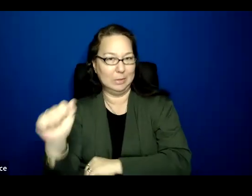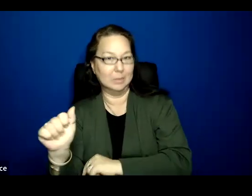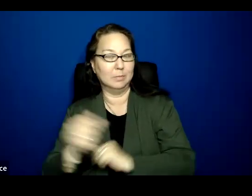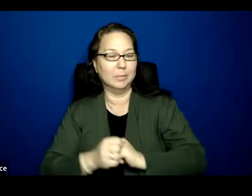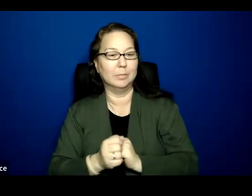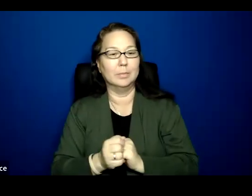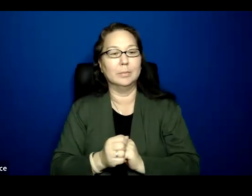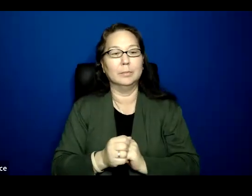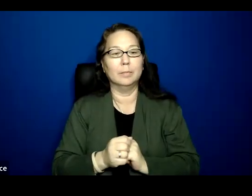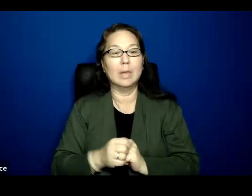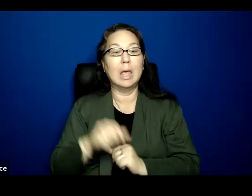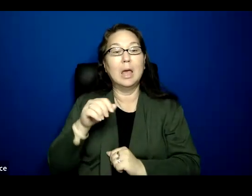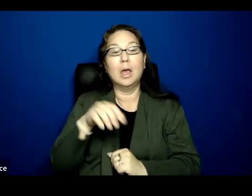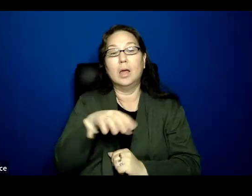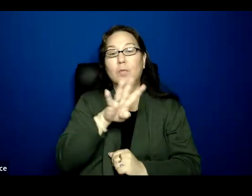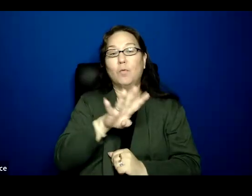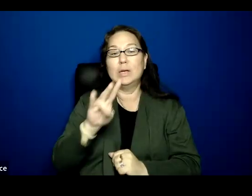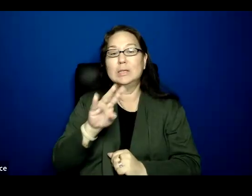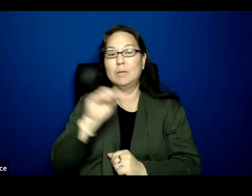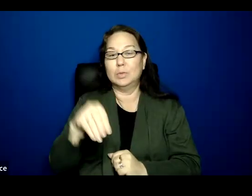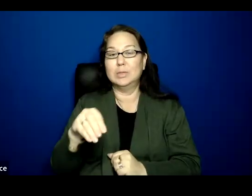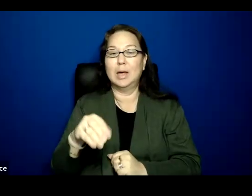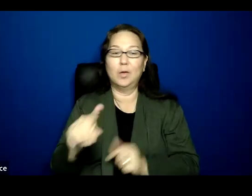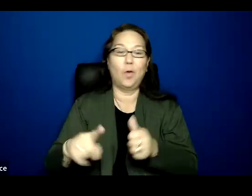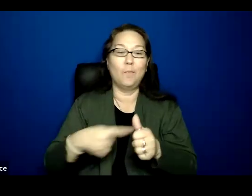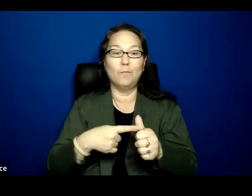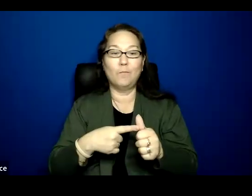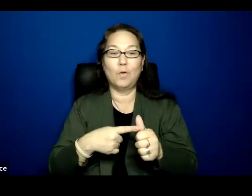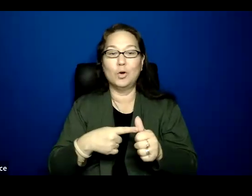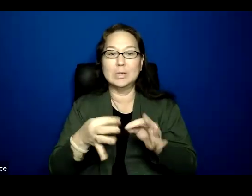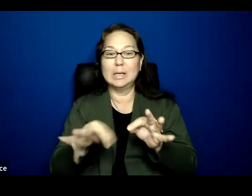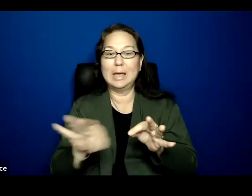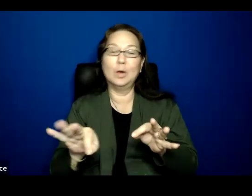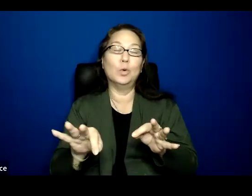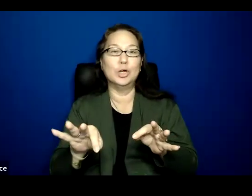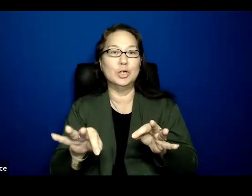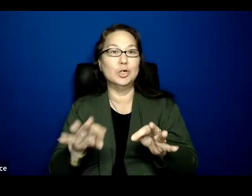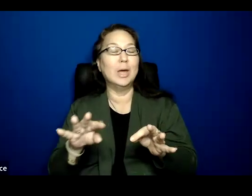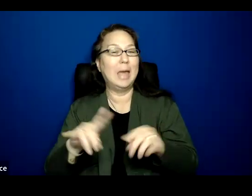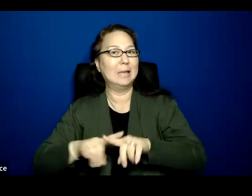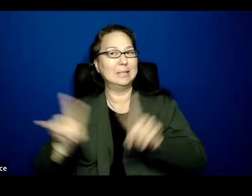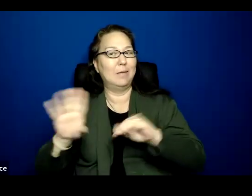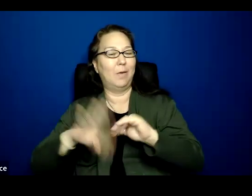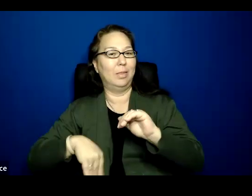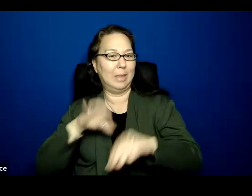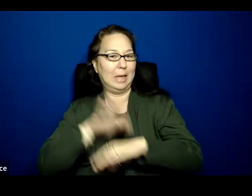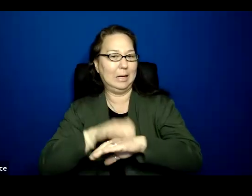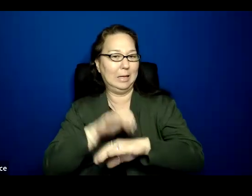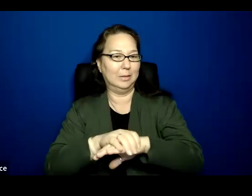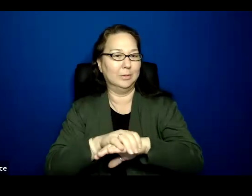This diversity is central to our work and underscores the importance of an inclusive and responsive educational